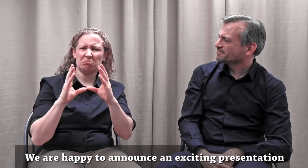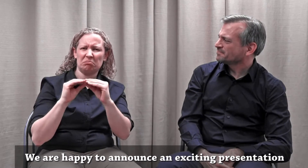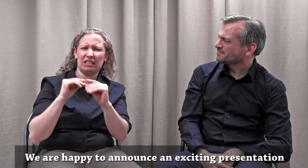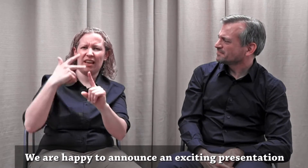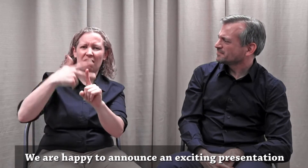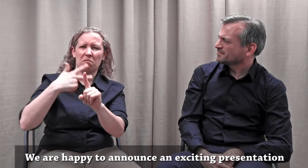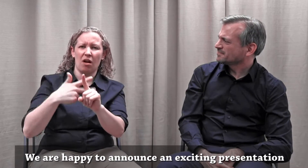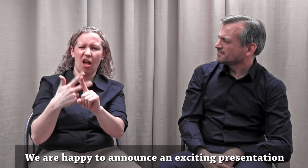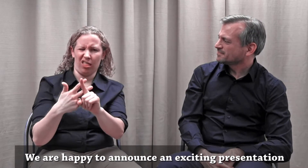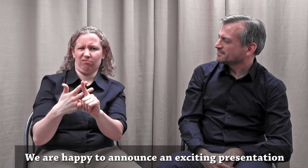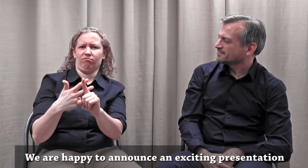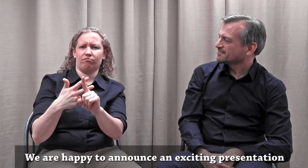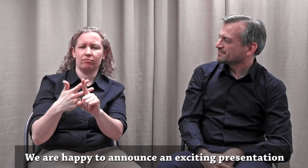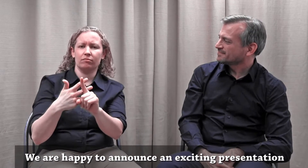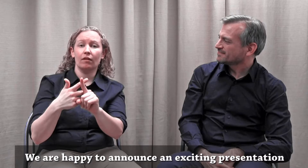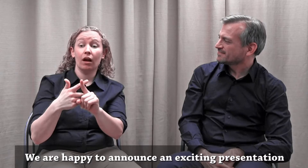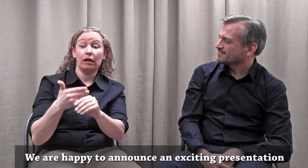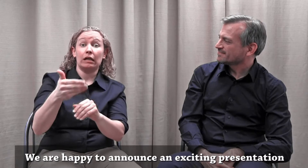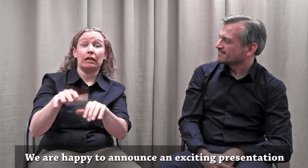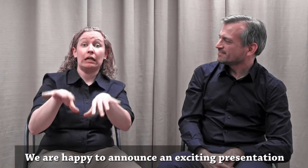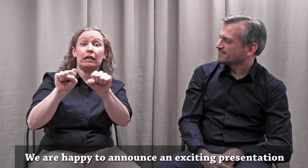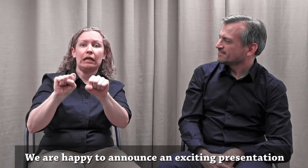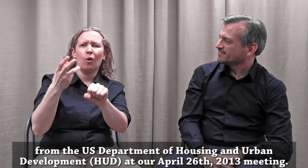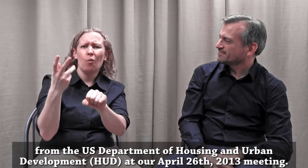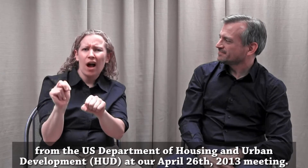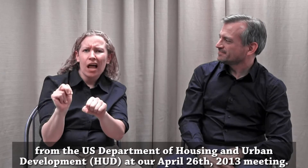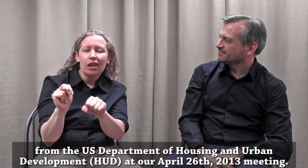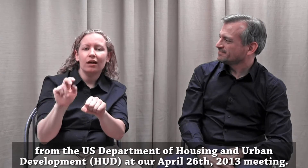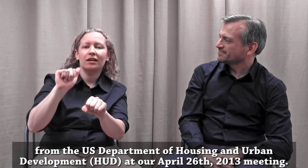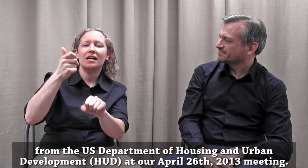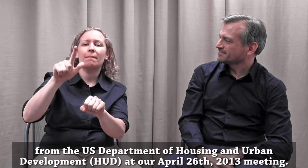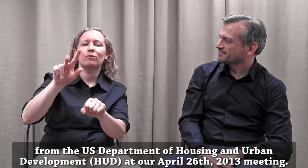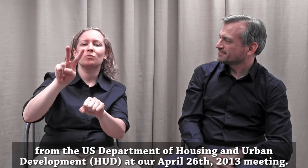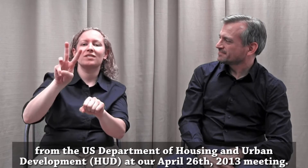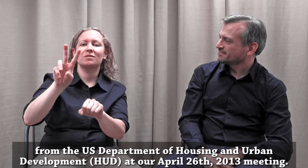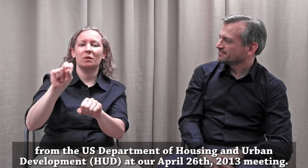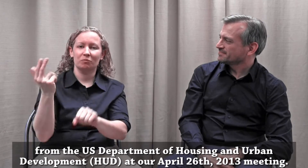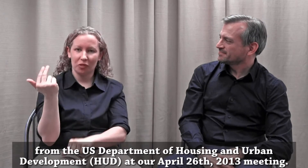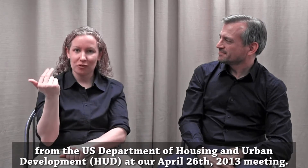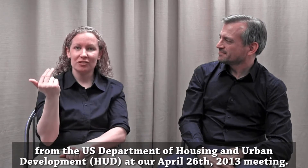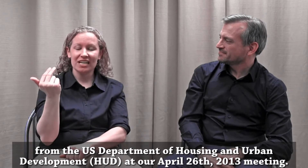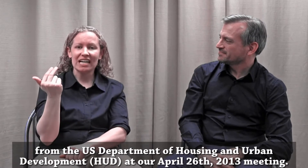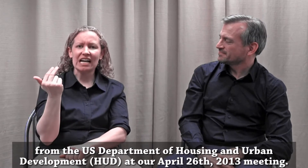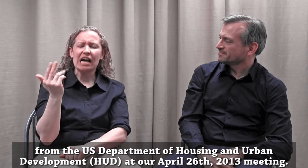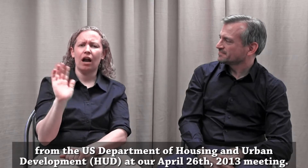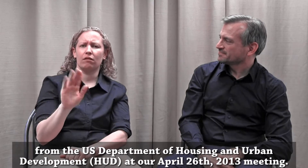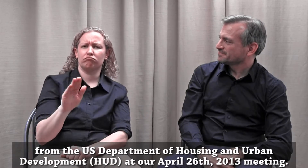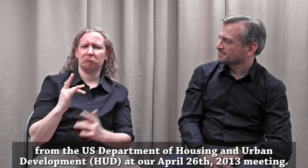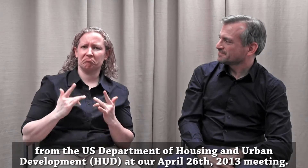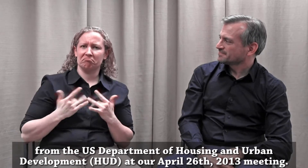We are happy to announce an exciting presentation from the U.S. Department of Housing and Urban Development, or HUD, at our